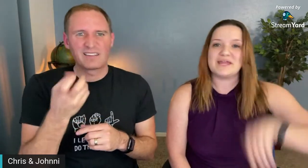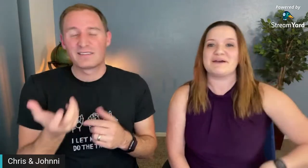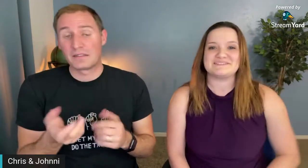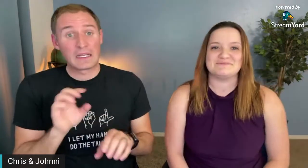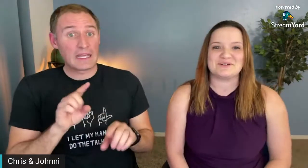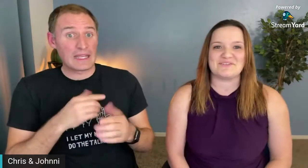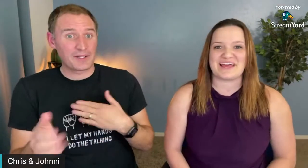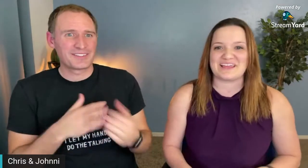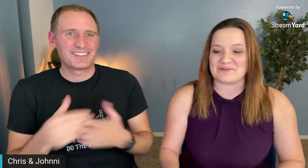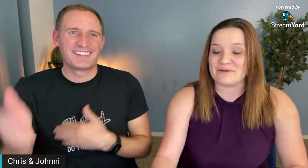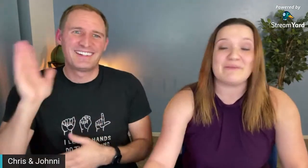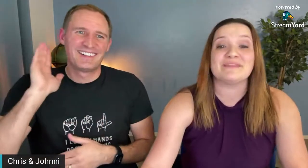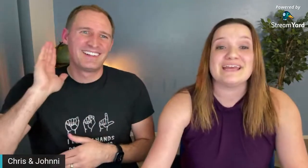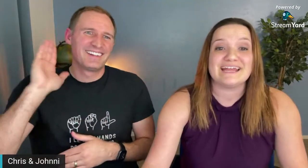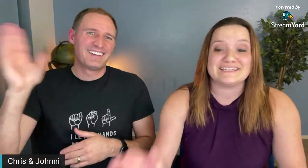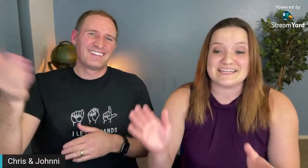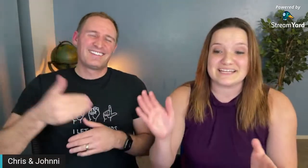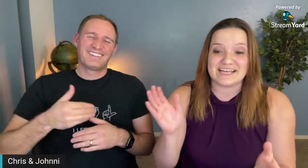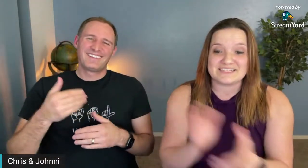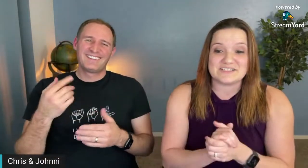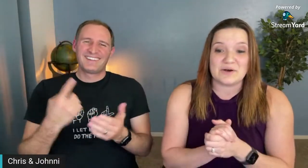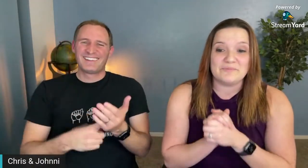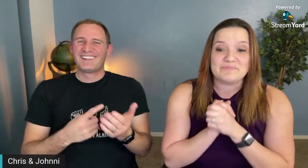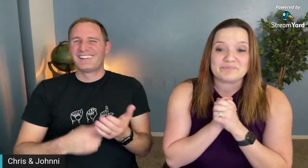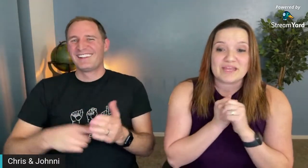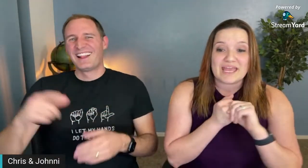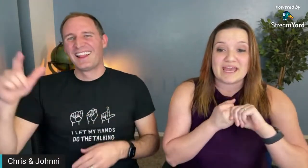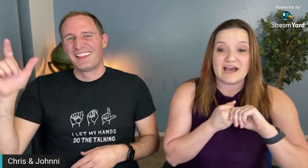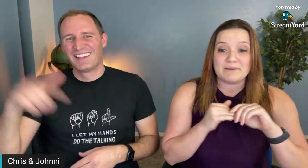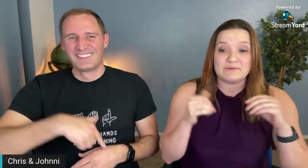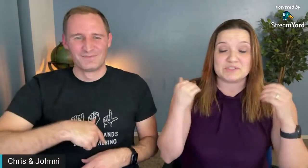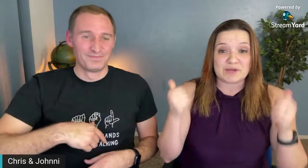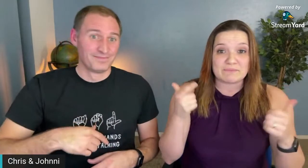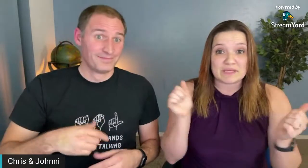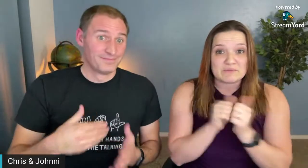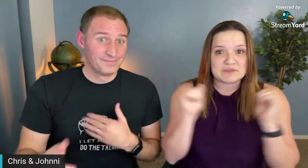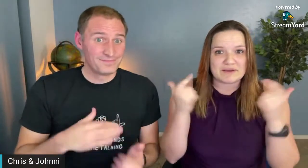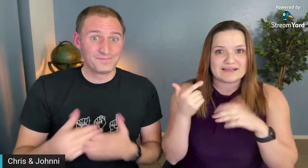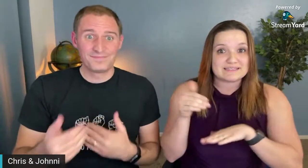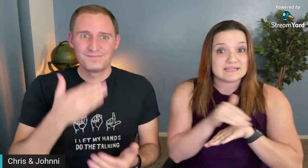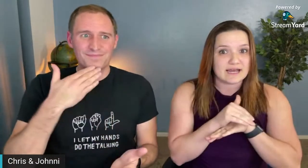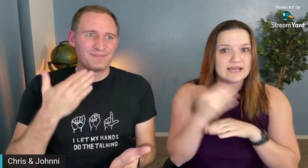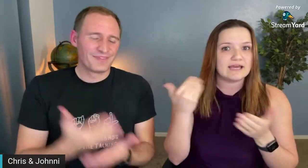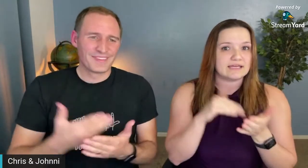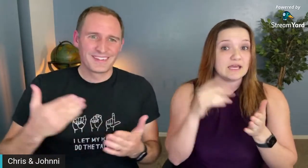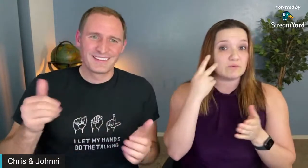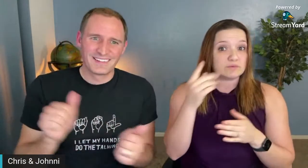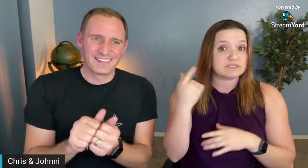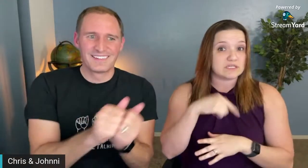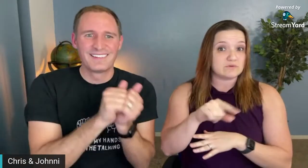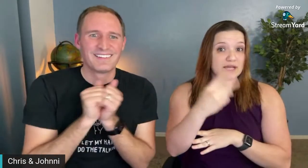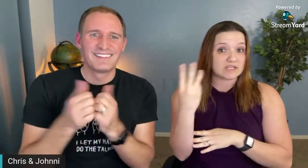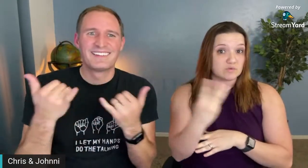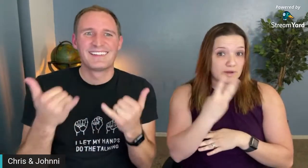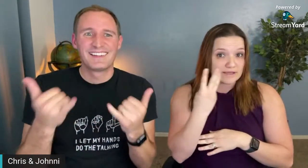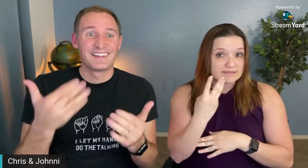anyways, we'll go over that later, but it is getting late. So it was great being with you guys tonight. Again, we will see you next